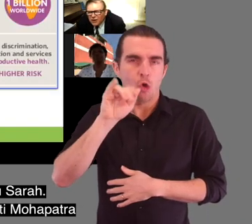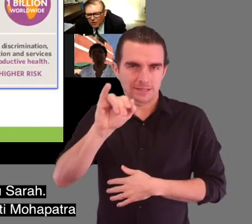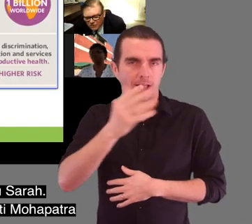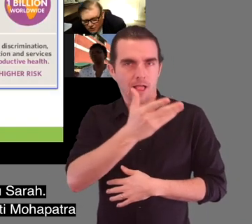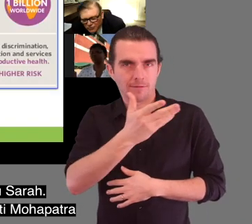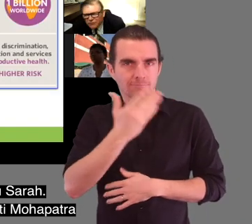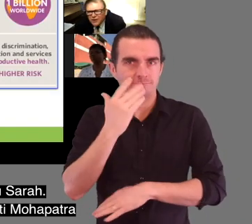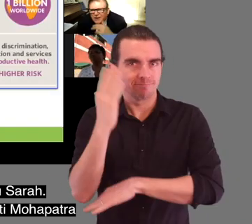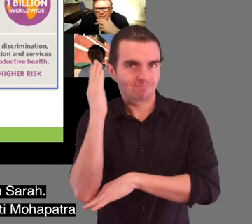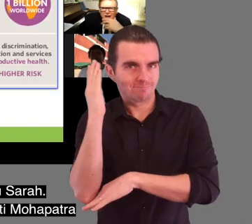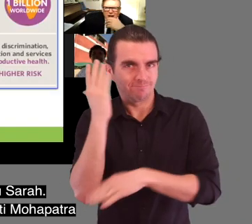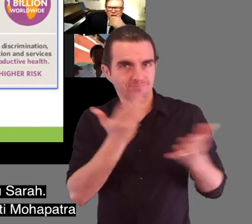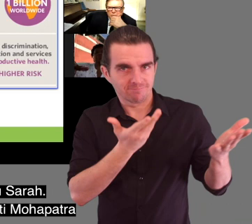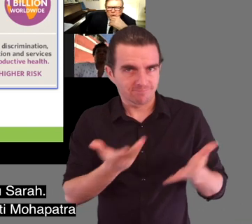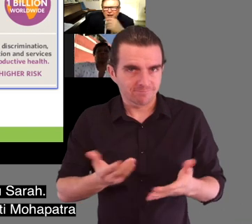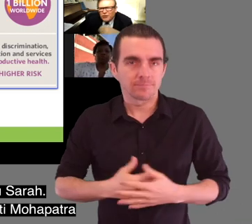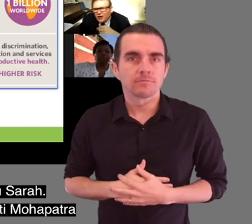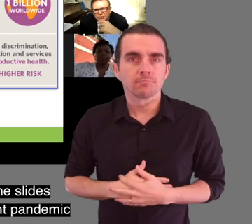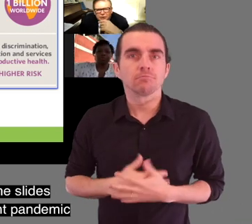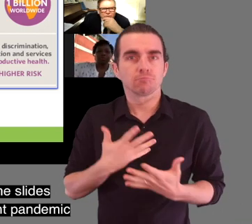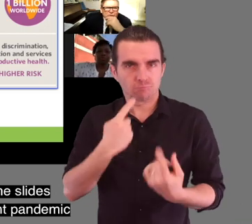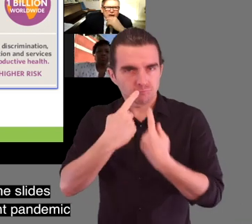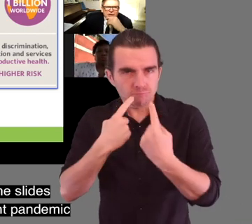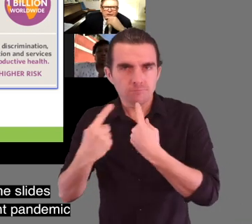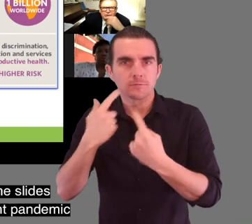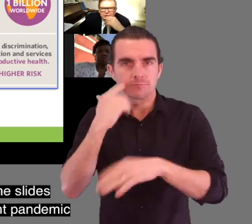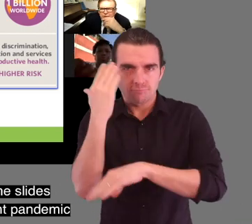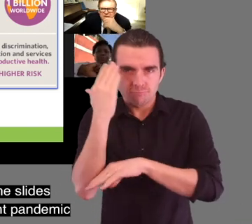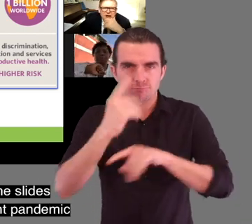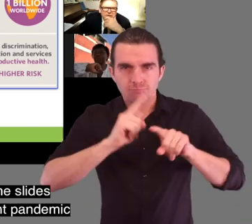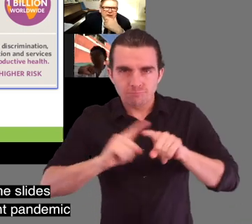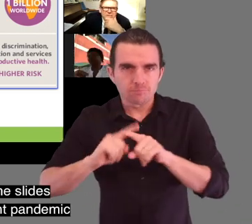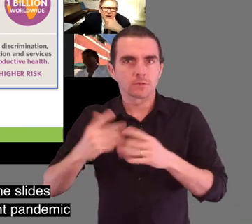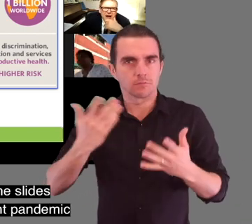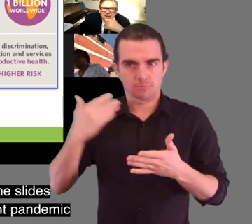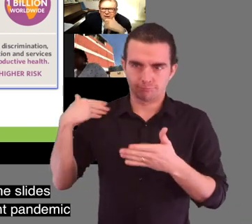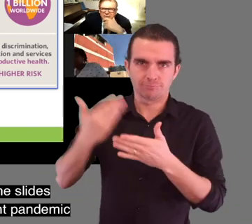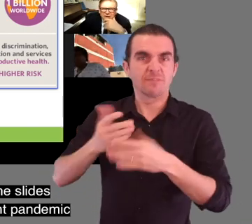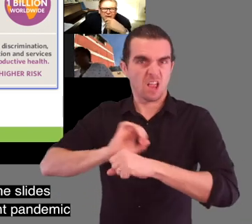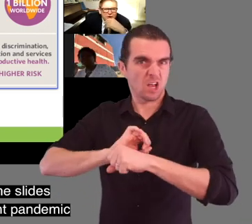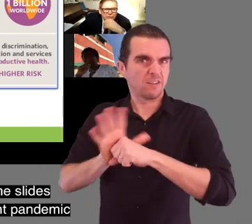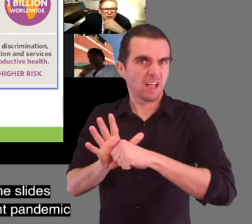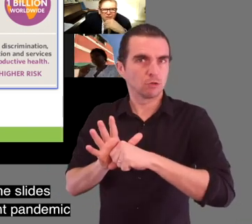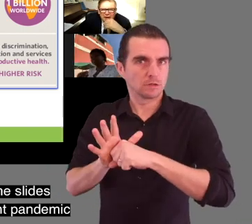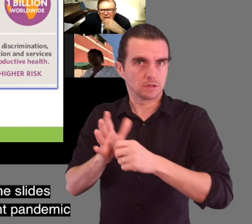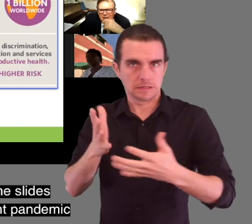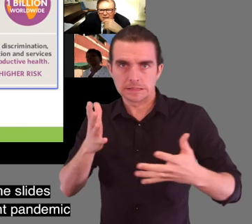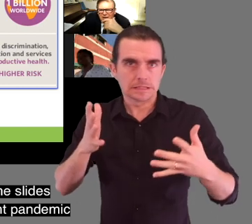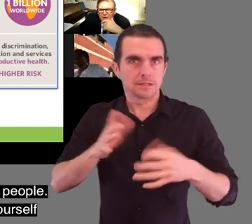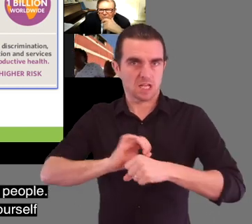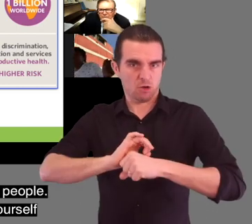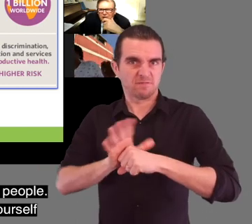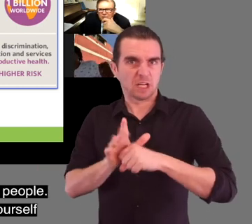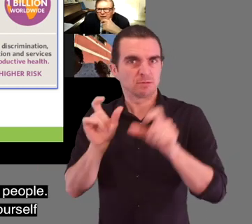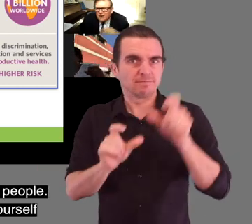ask on Shruti Mohatra to take us through some slides on the impact of the recent